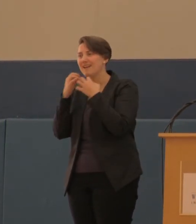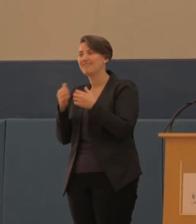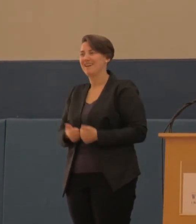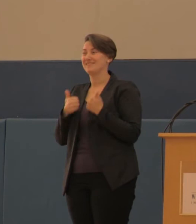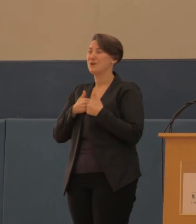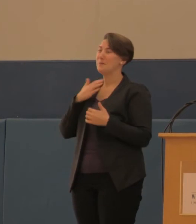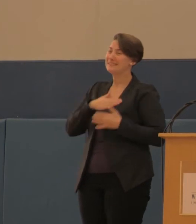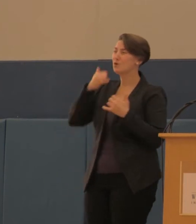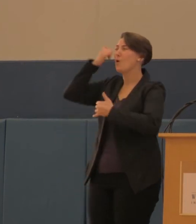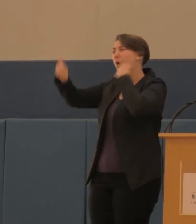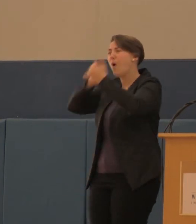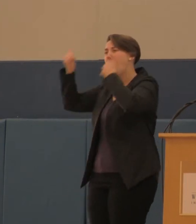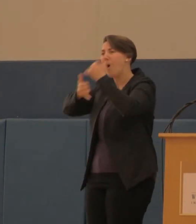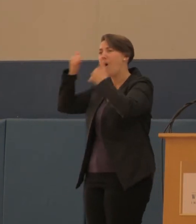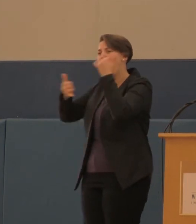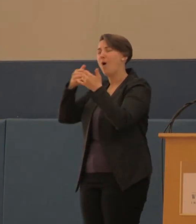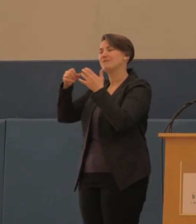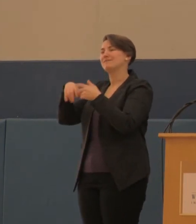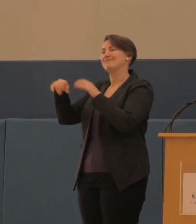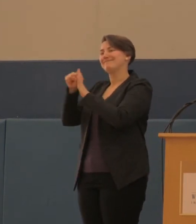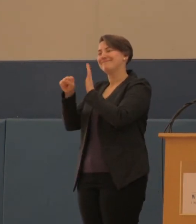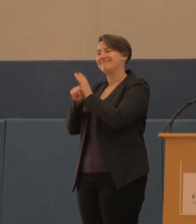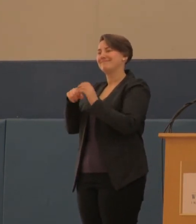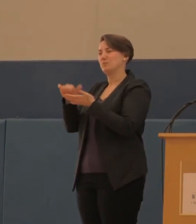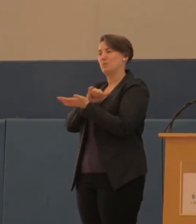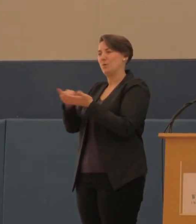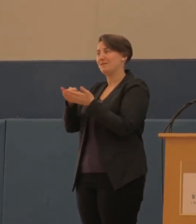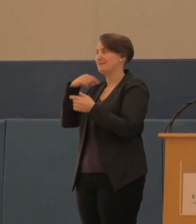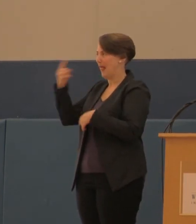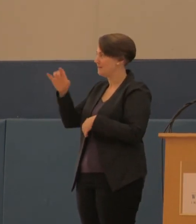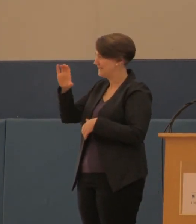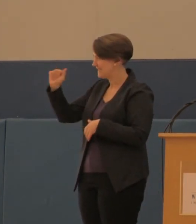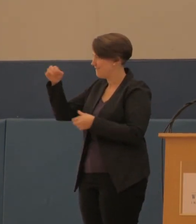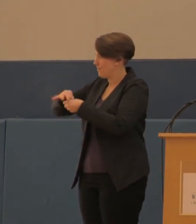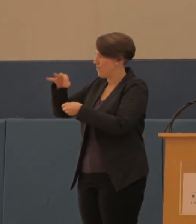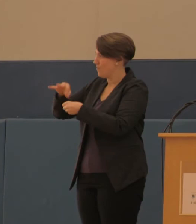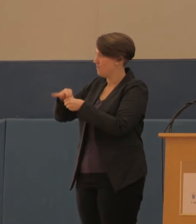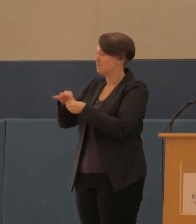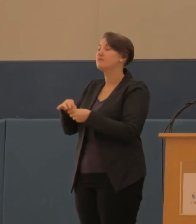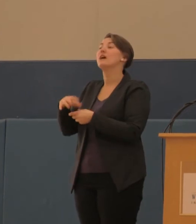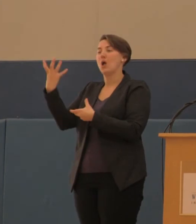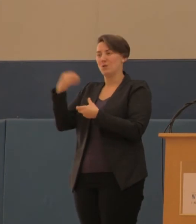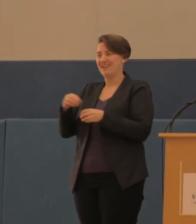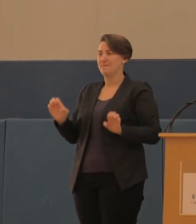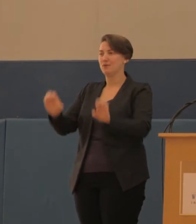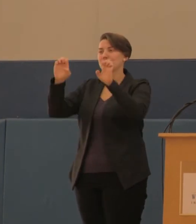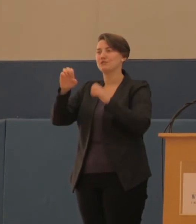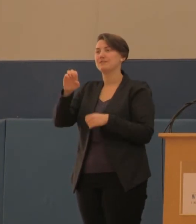and tell them to bring the CCCA to the floor for a vote, including emergency